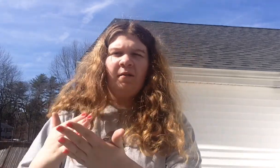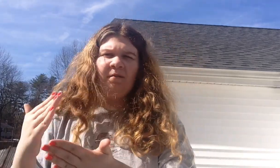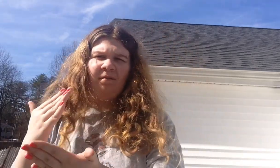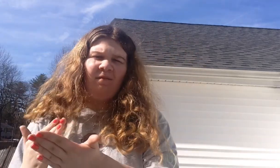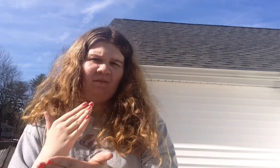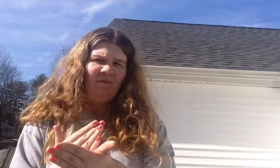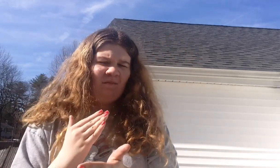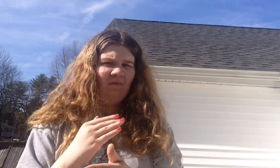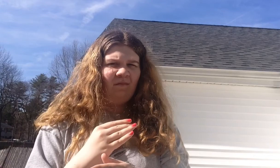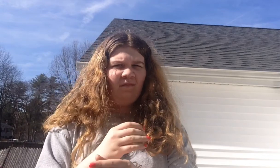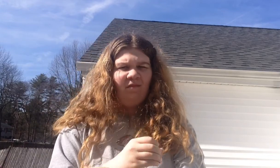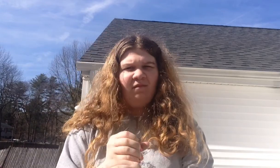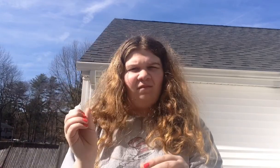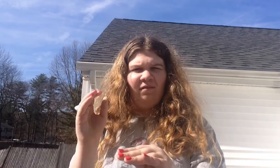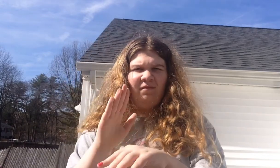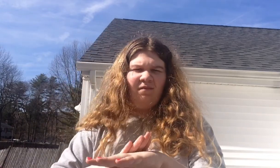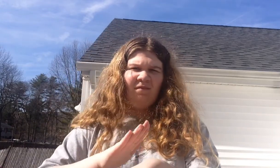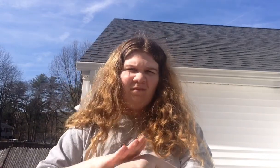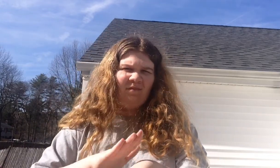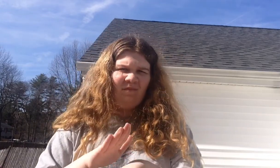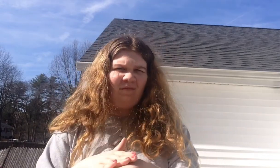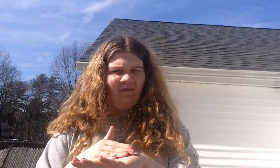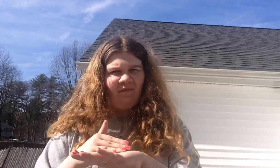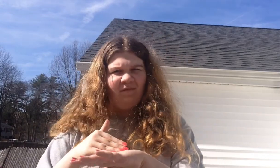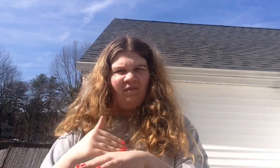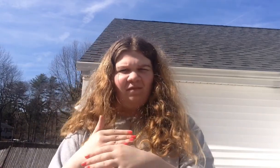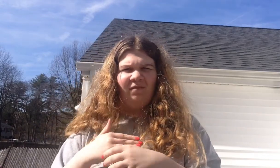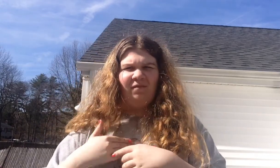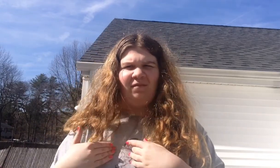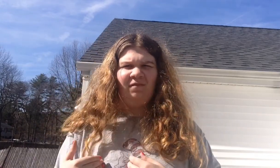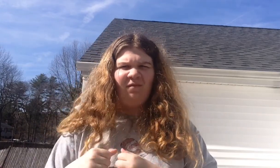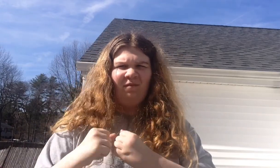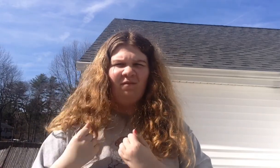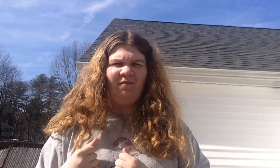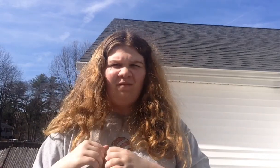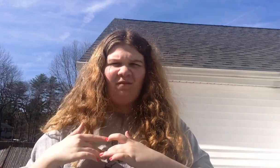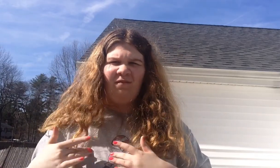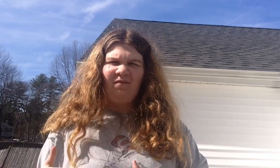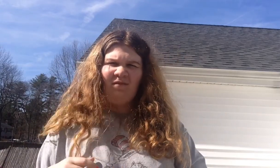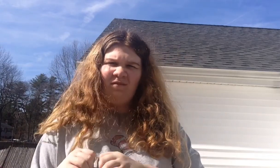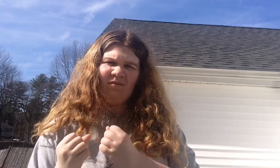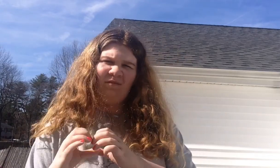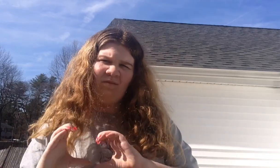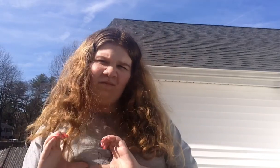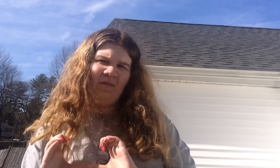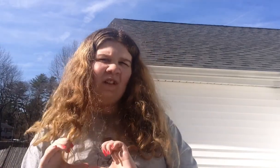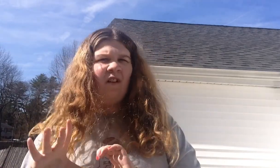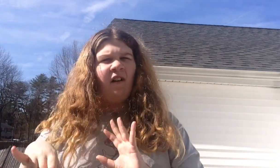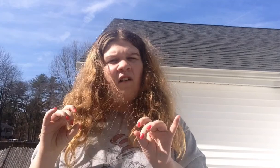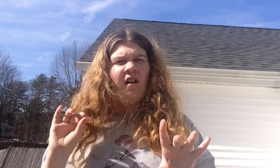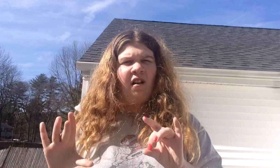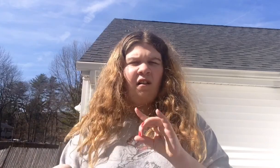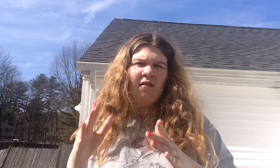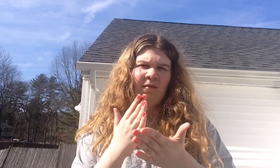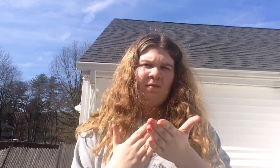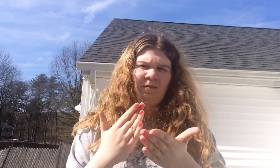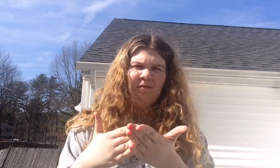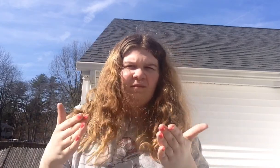the parts no one gave a warning to the breaking of your heart pick up all the pieces